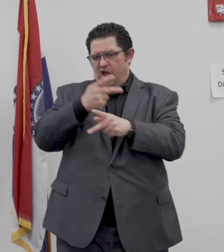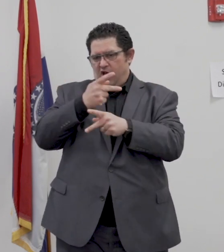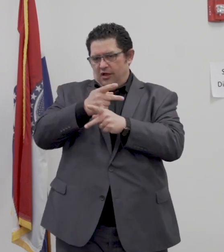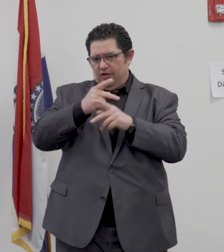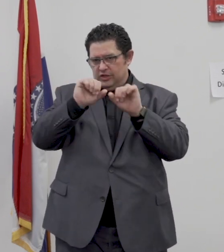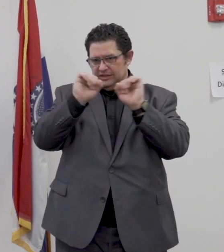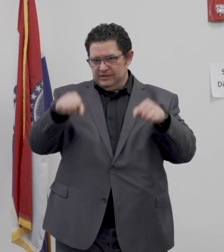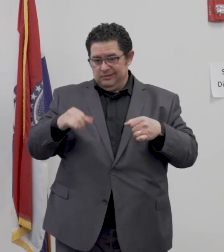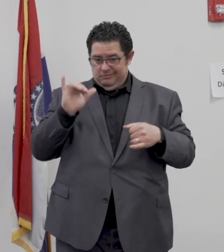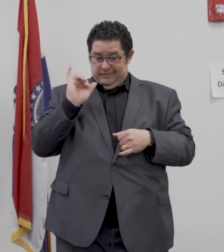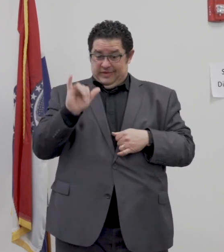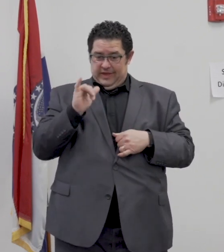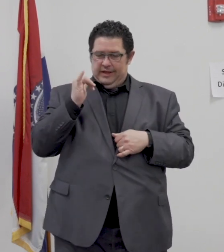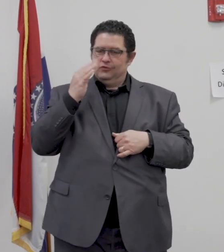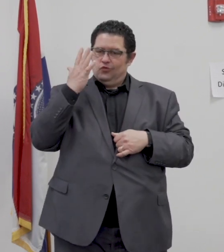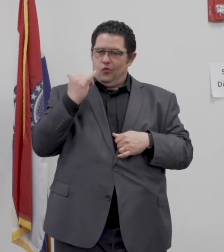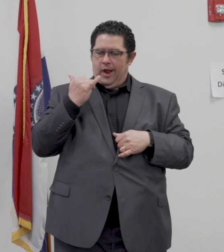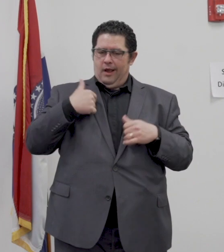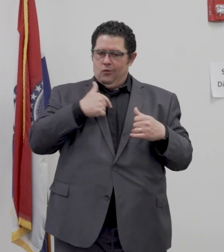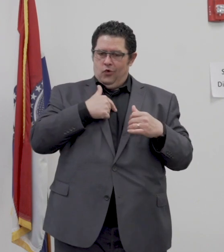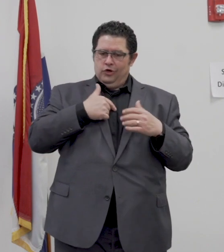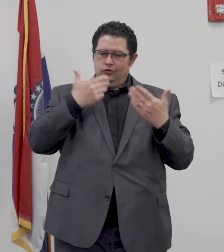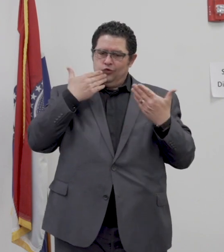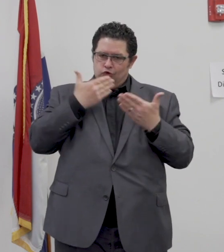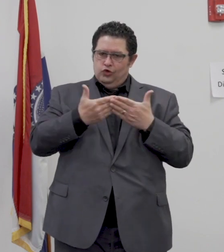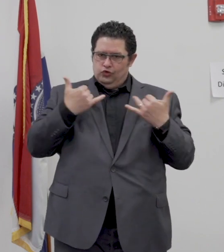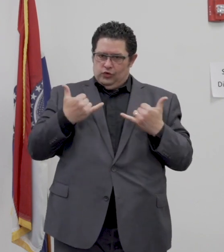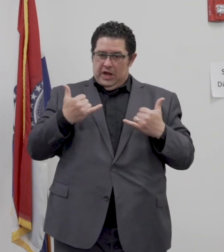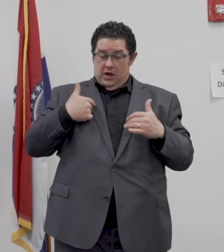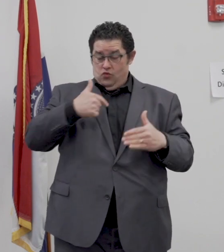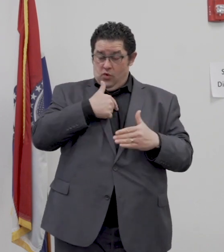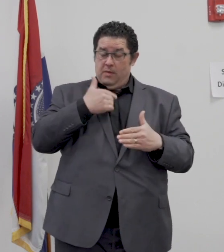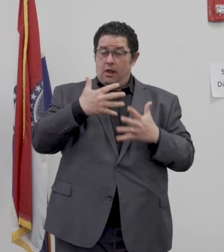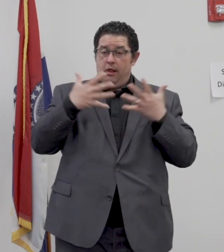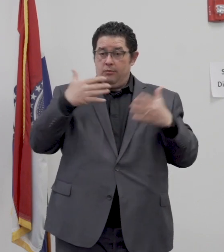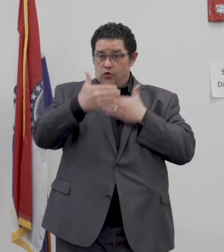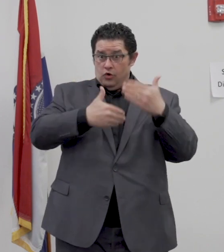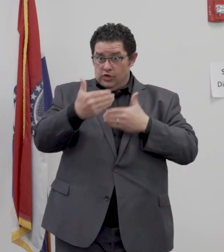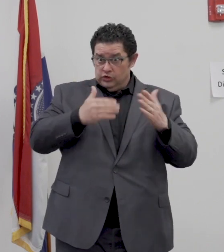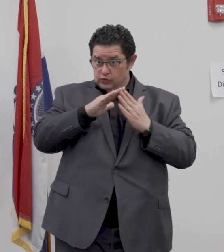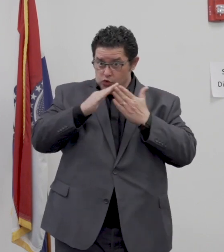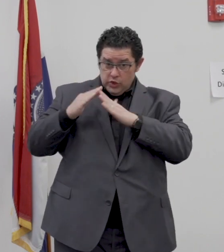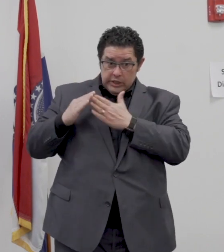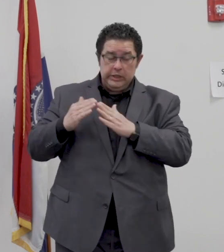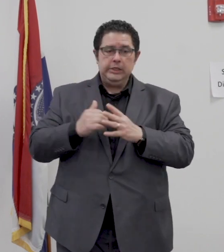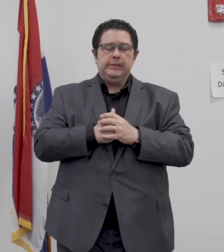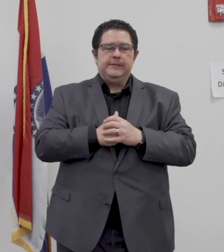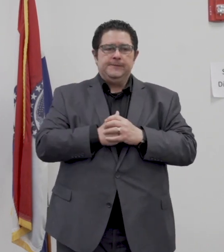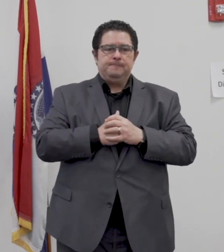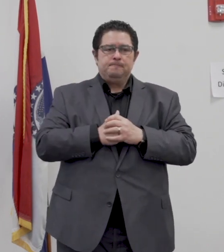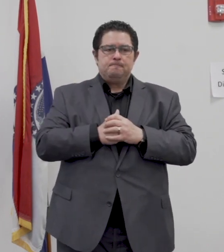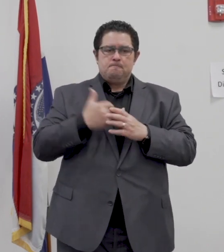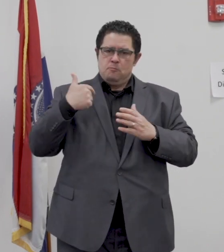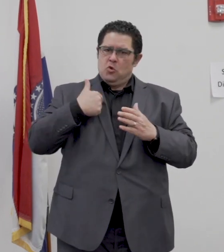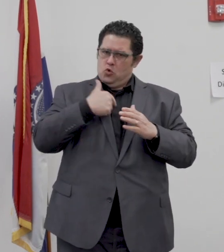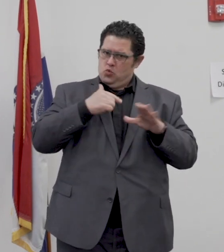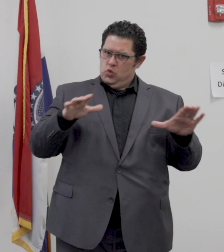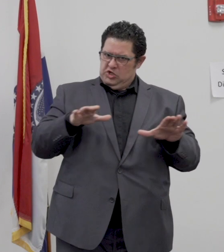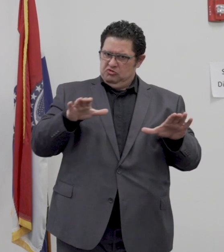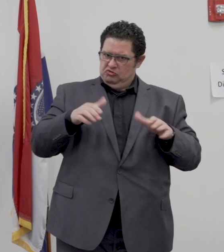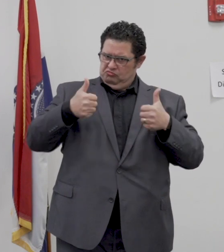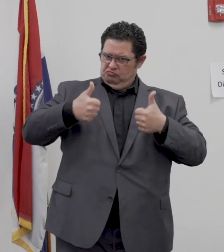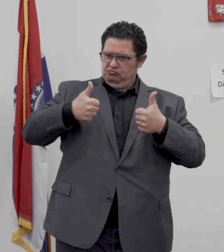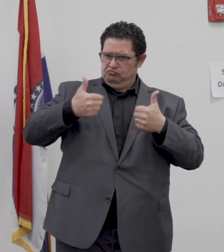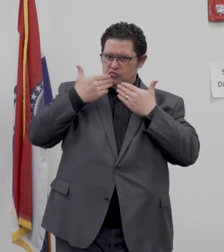we're in the position we're in today. We've made a lot of great progress as a community. We have done well